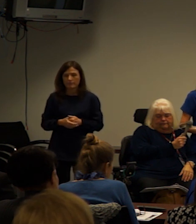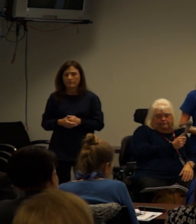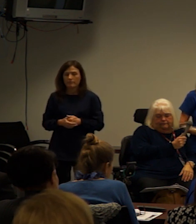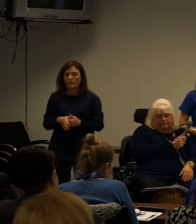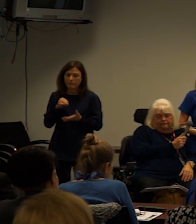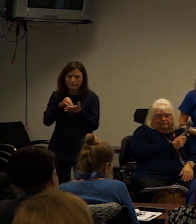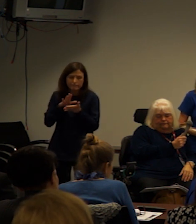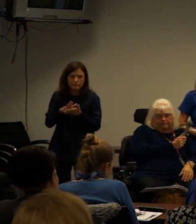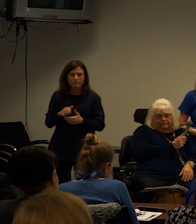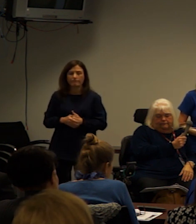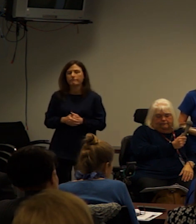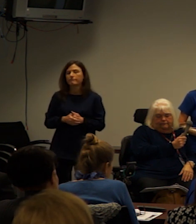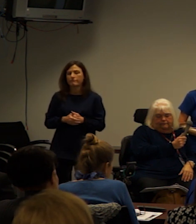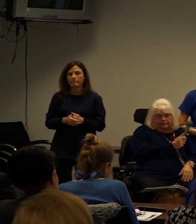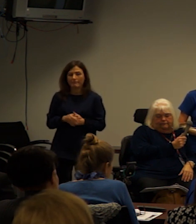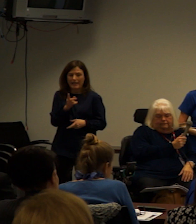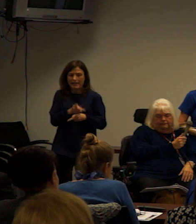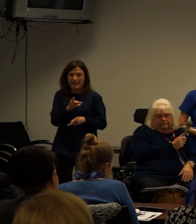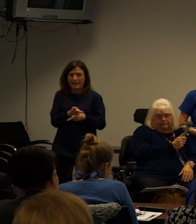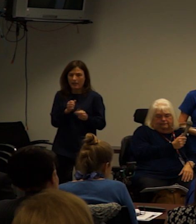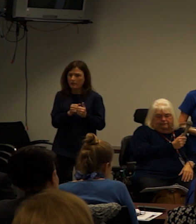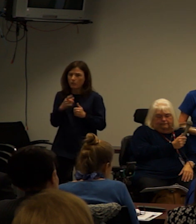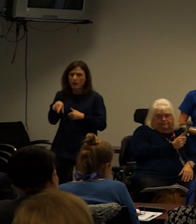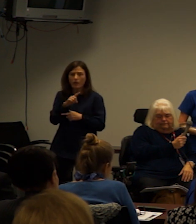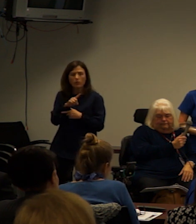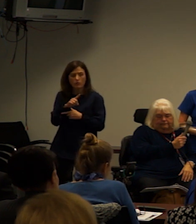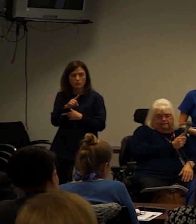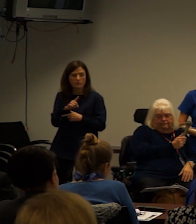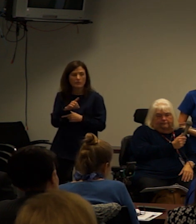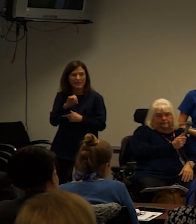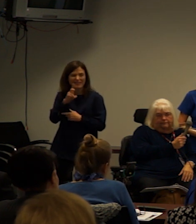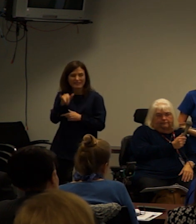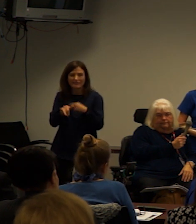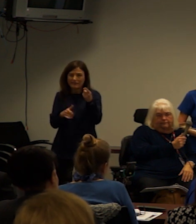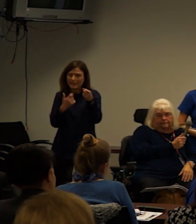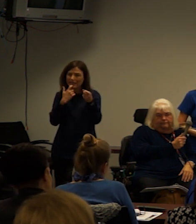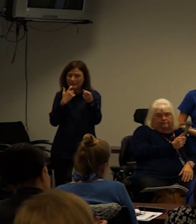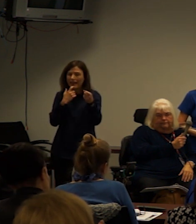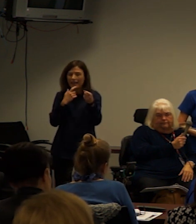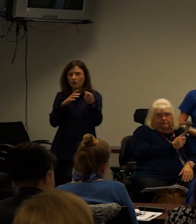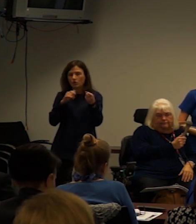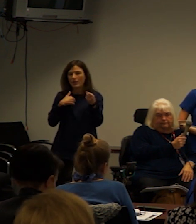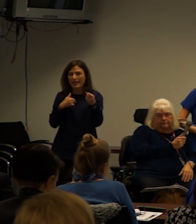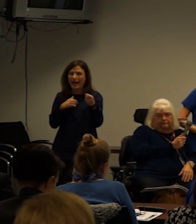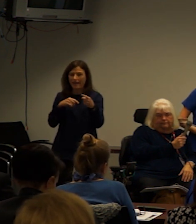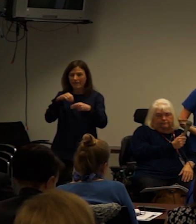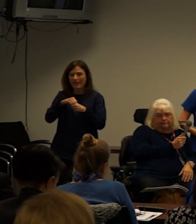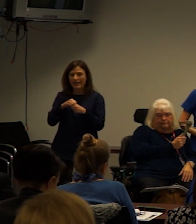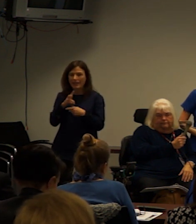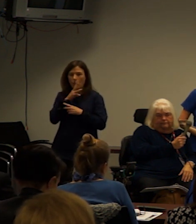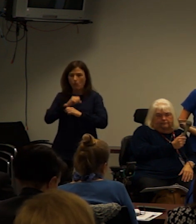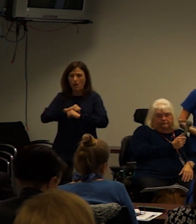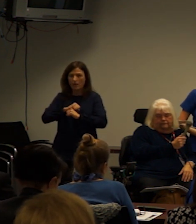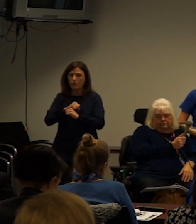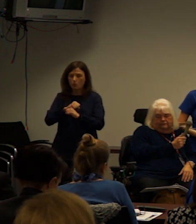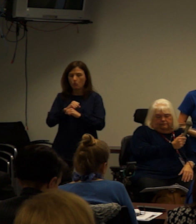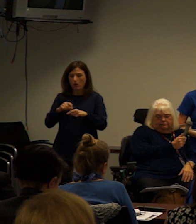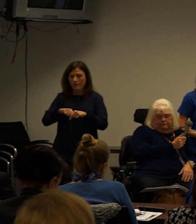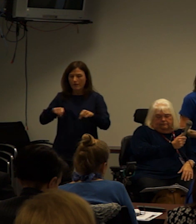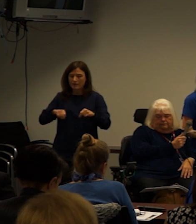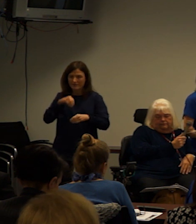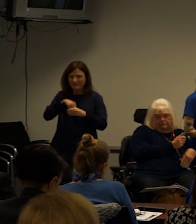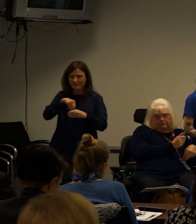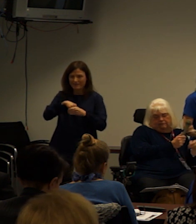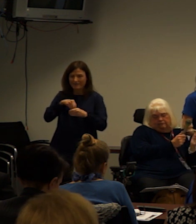Put it on paper and keep it with you. As Cindy said, she keeps it in a pouch on her or in her backpack or somewhere.